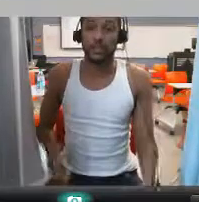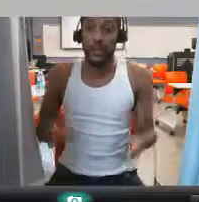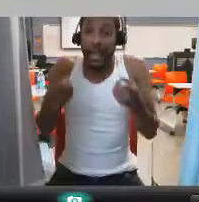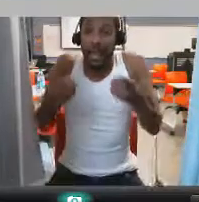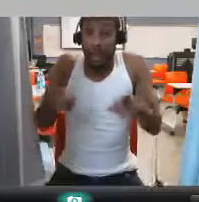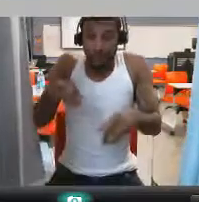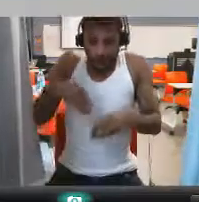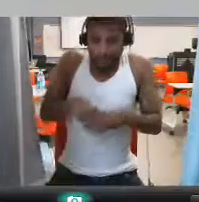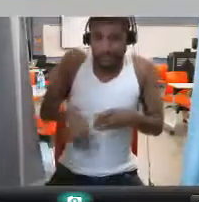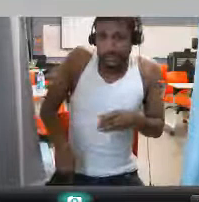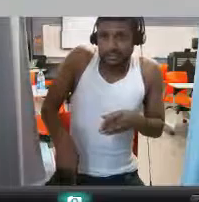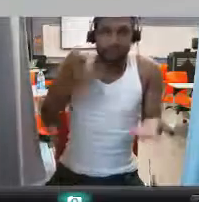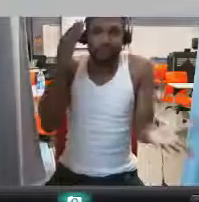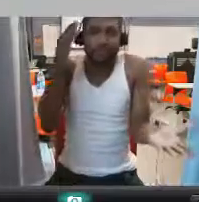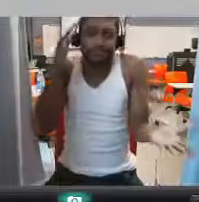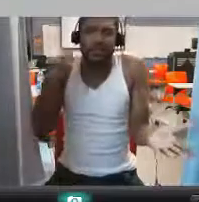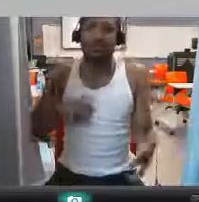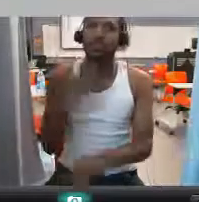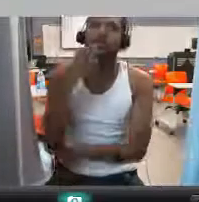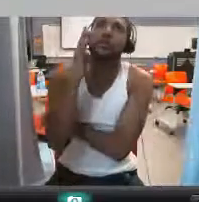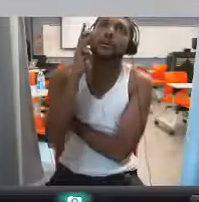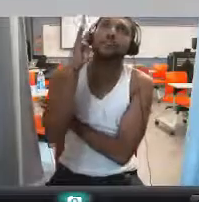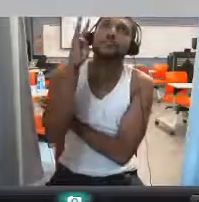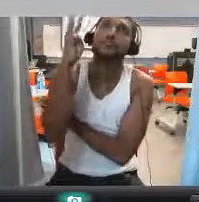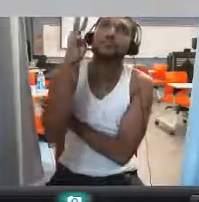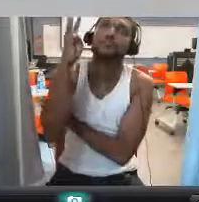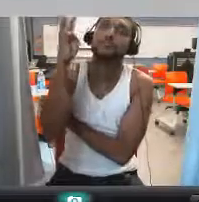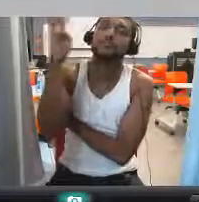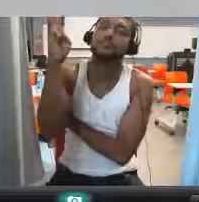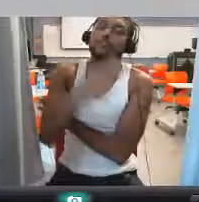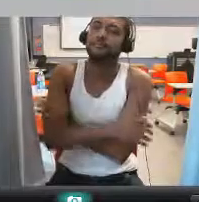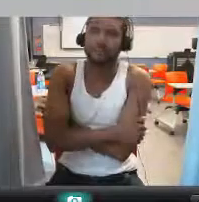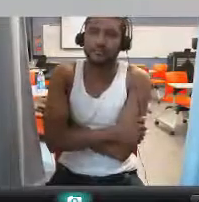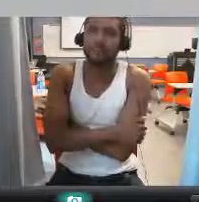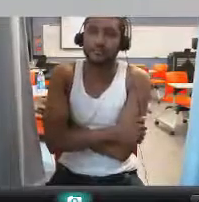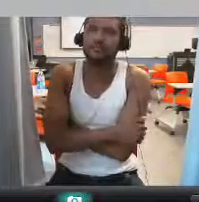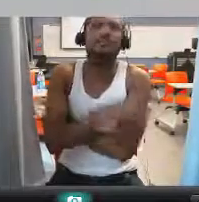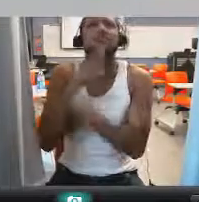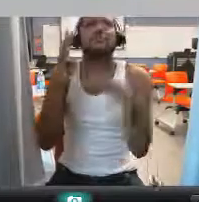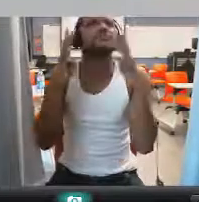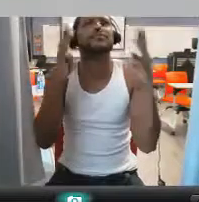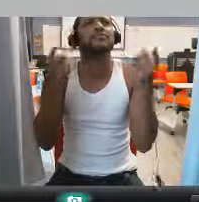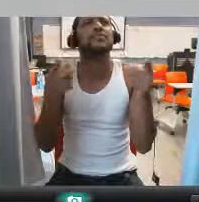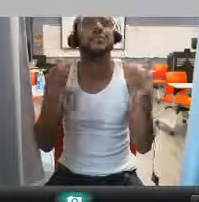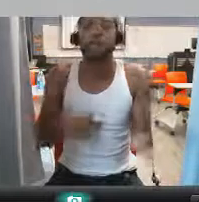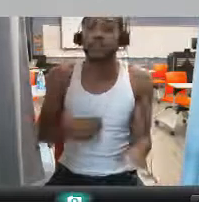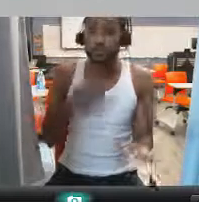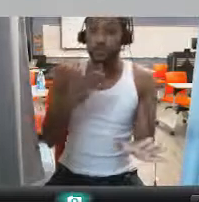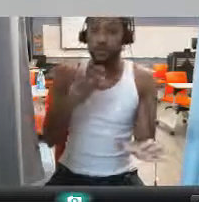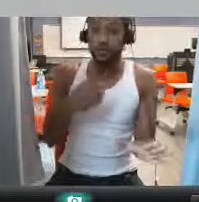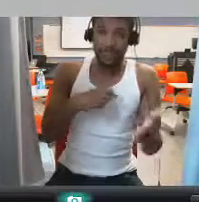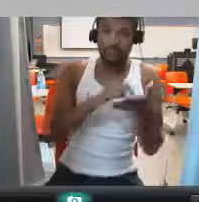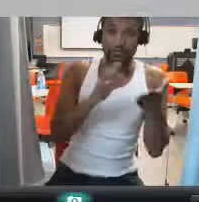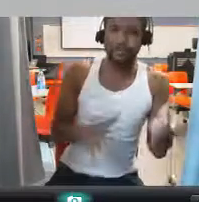on beneath me, so I always have to picture it with the mind's eye, you know? I always have to imagine what's going on. That's good, because I work in the